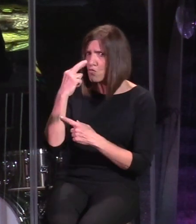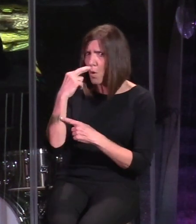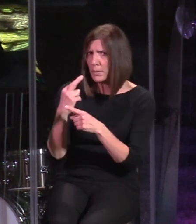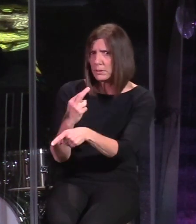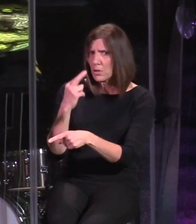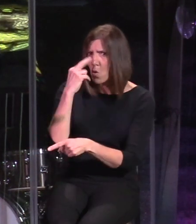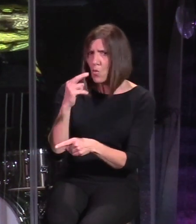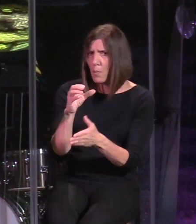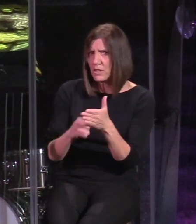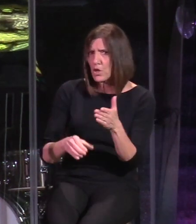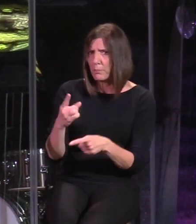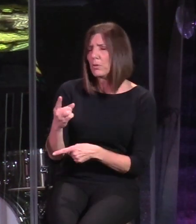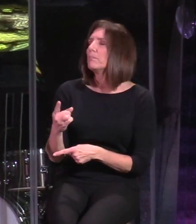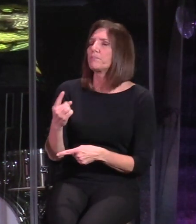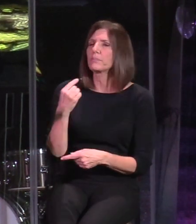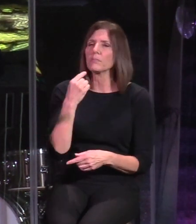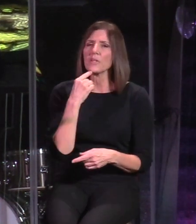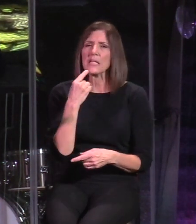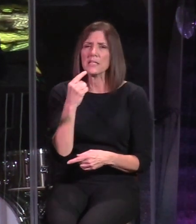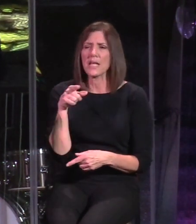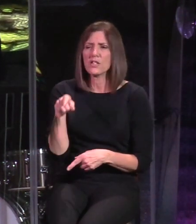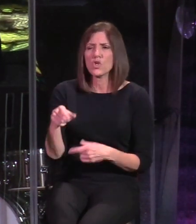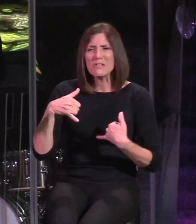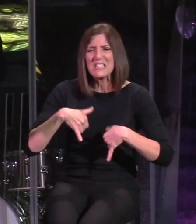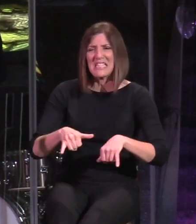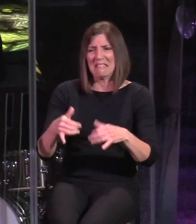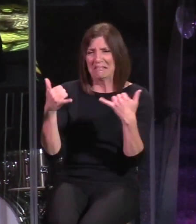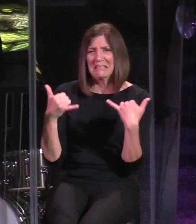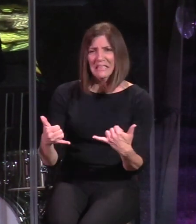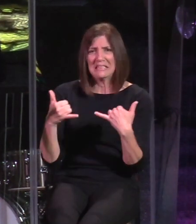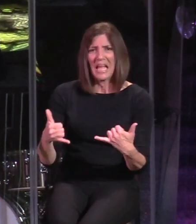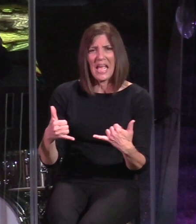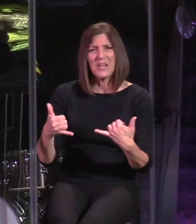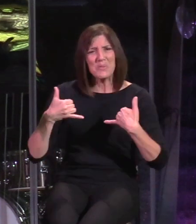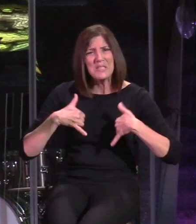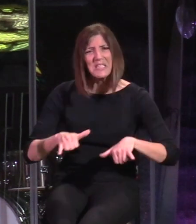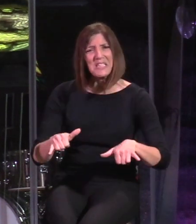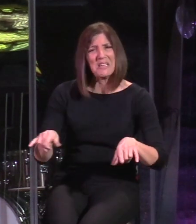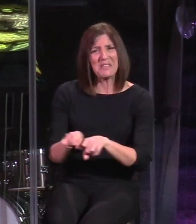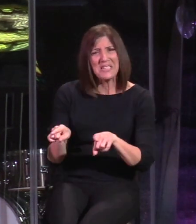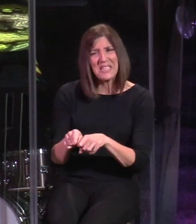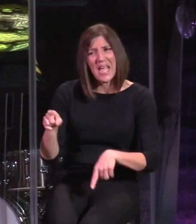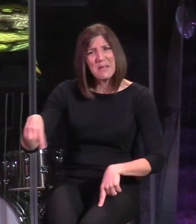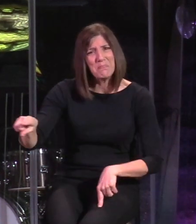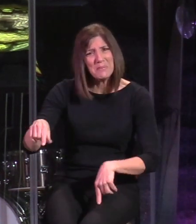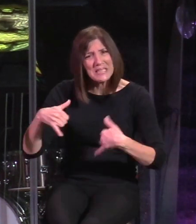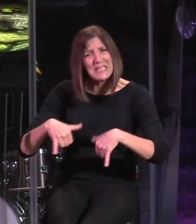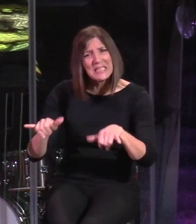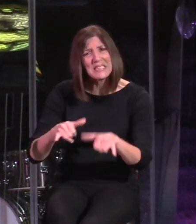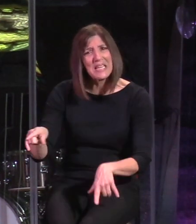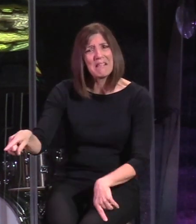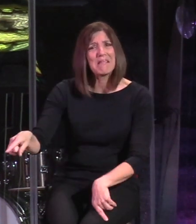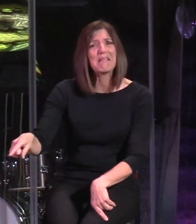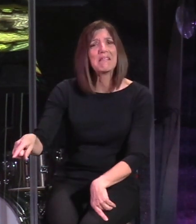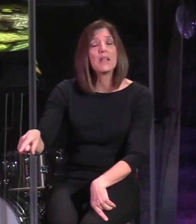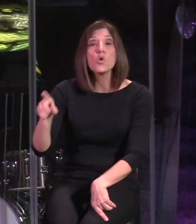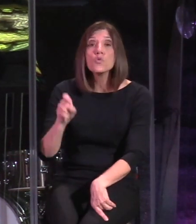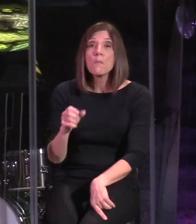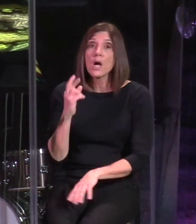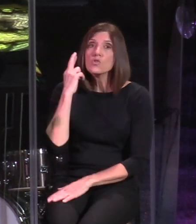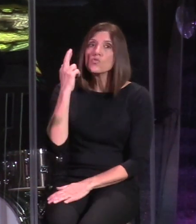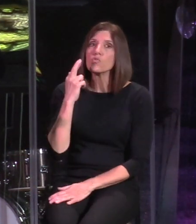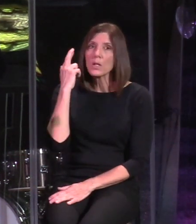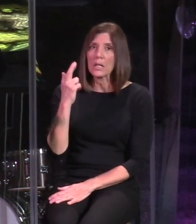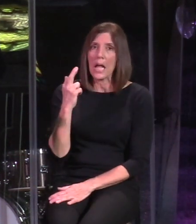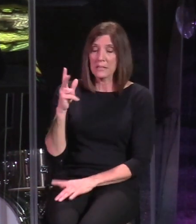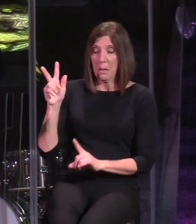to understand this is still applicable to you today. And as we study it tonight, we must realize it's